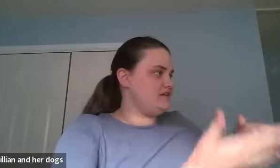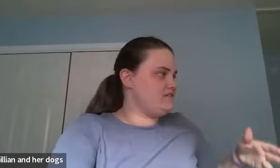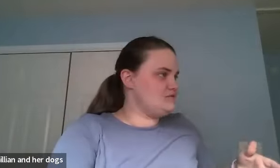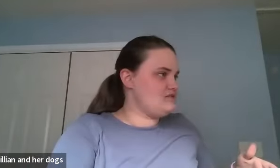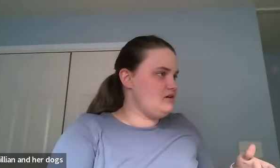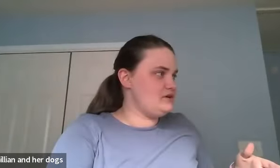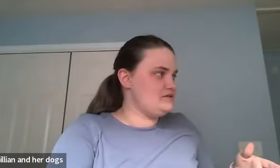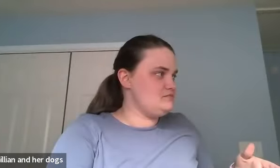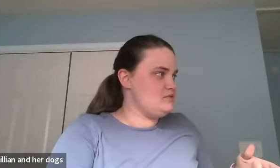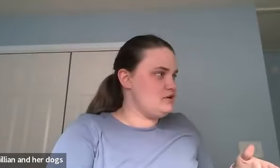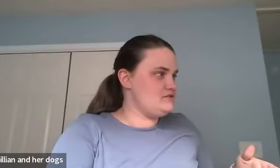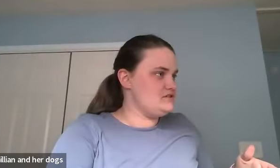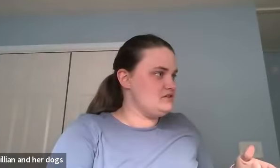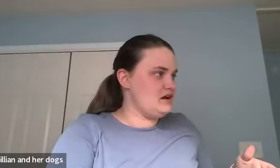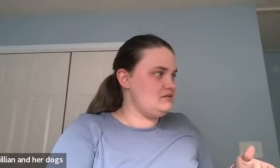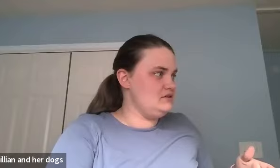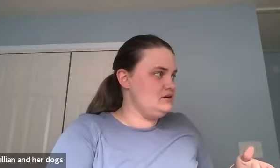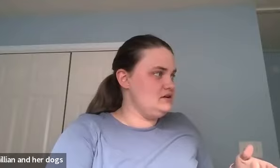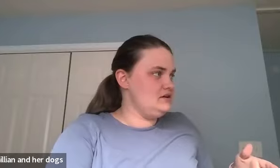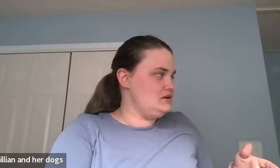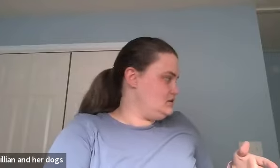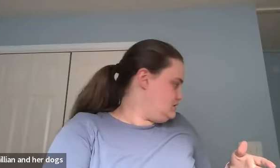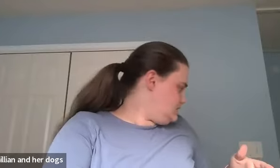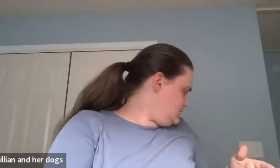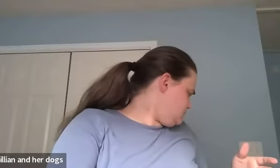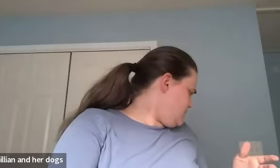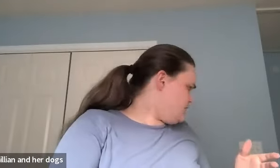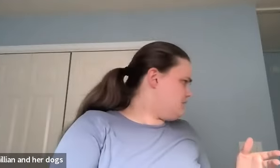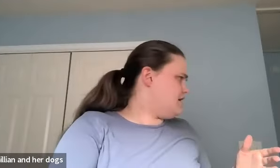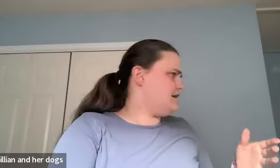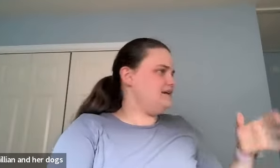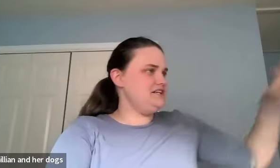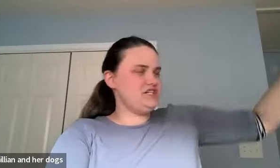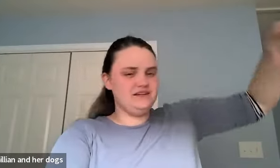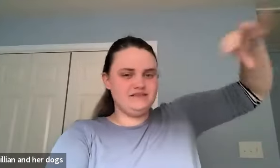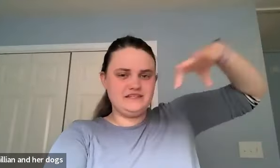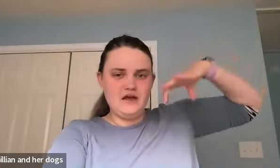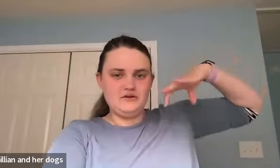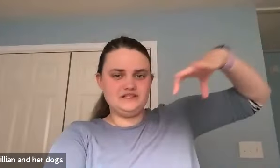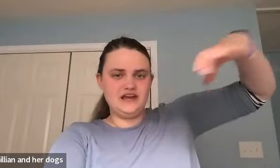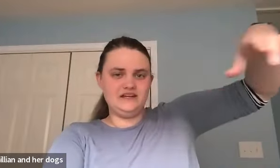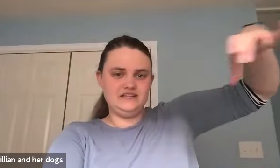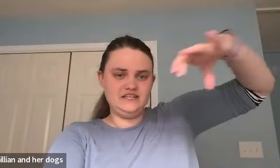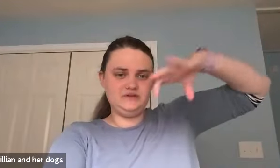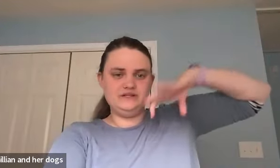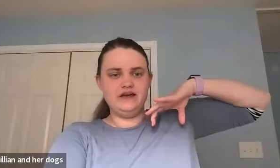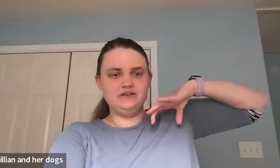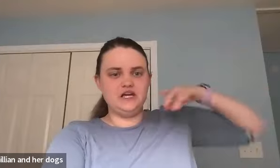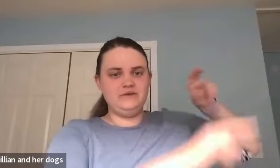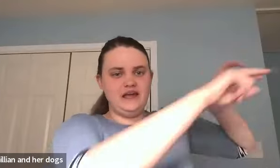that's what's called, breakfast bar, breakfast nook. It's where my kitchen counters kind of continue into an L shape, and I have